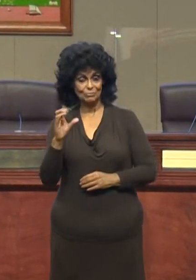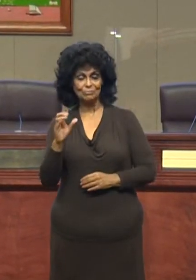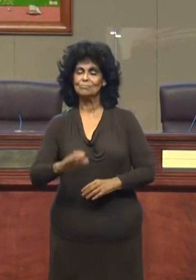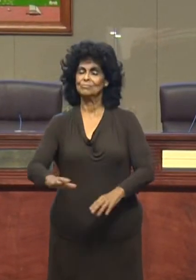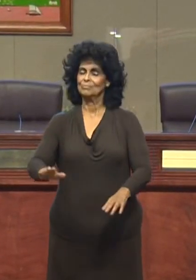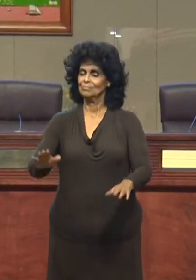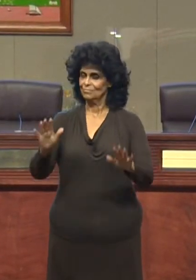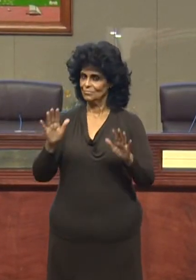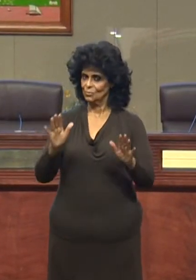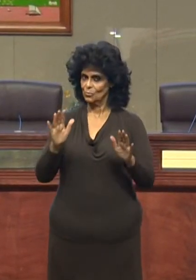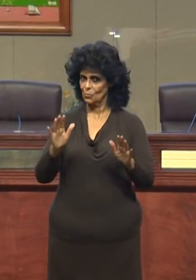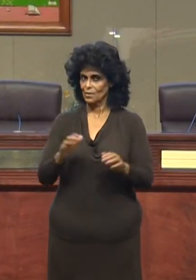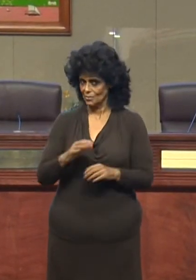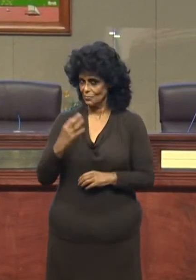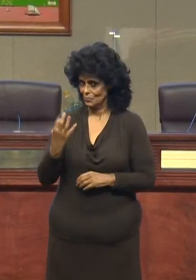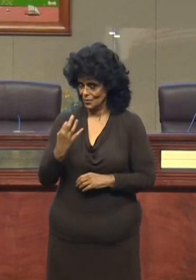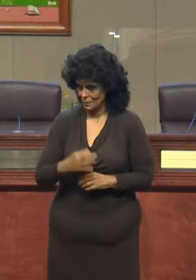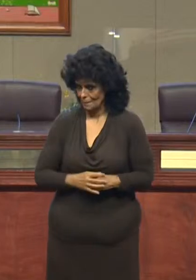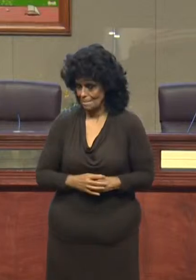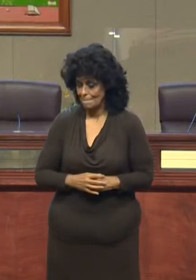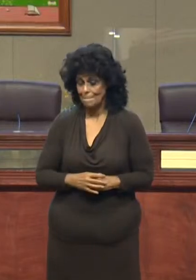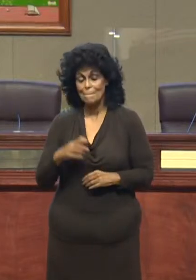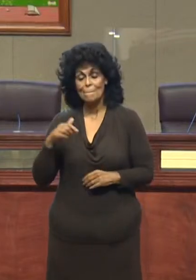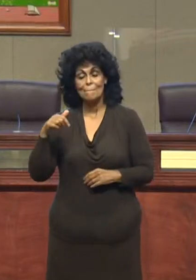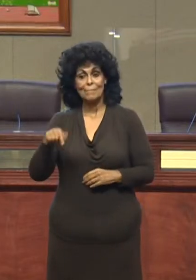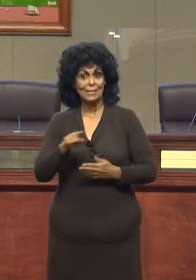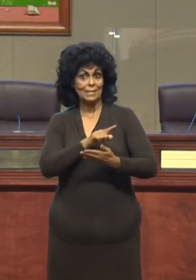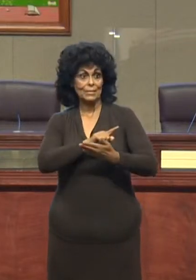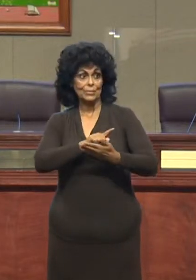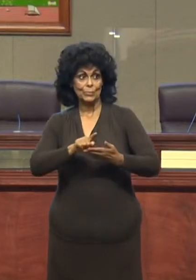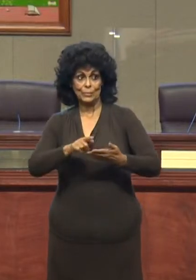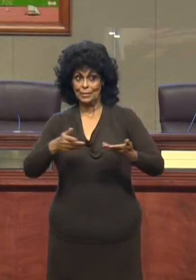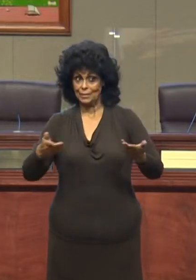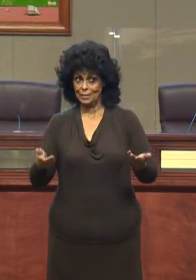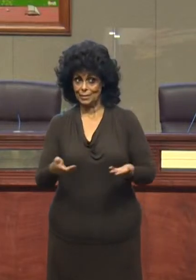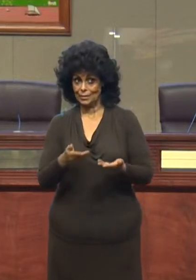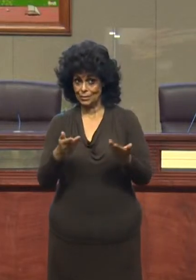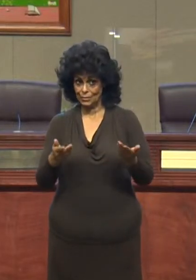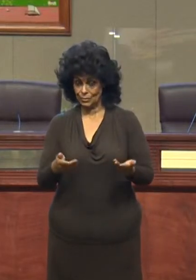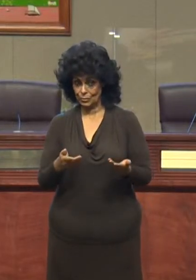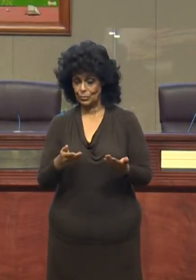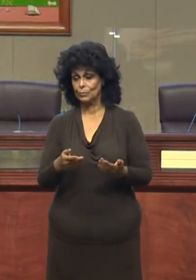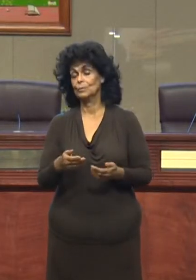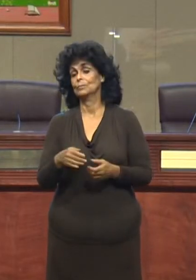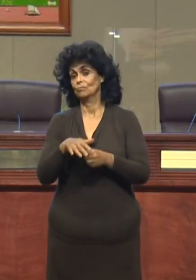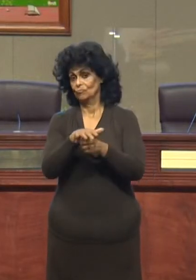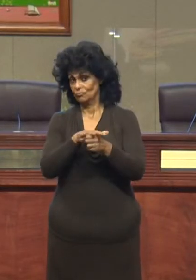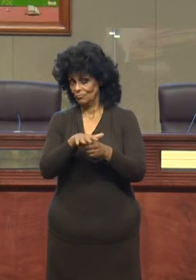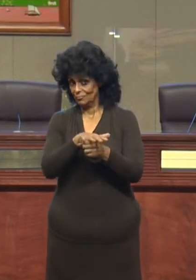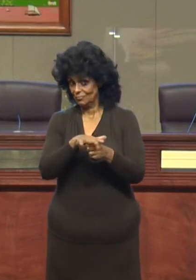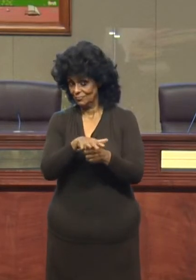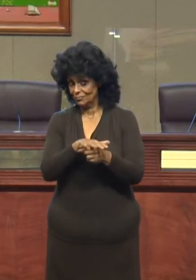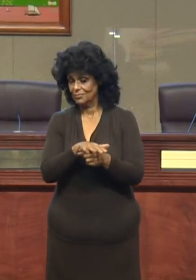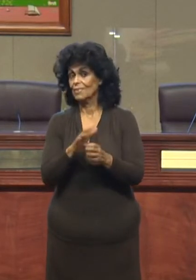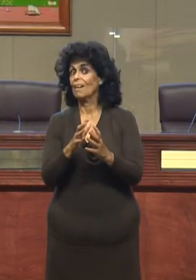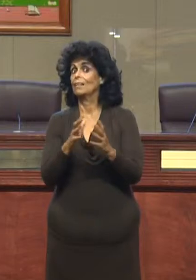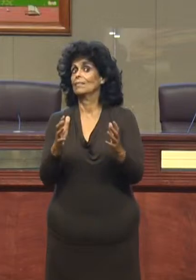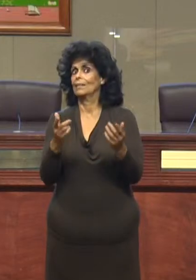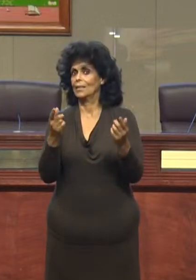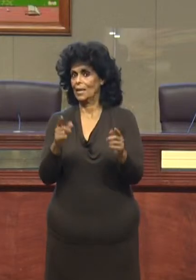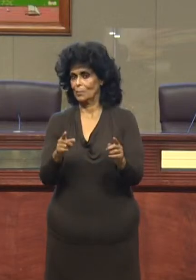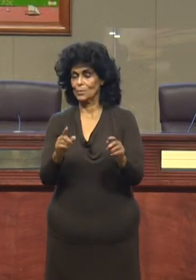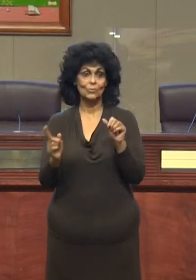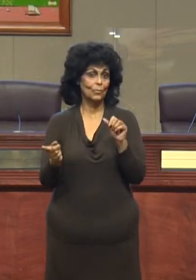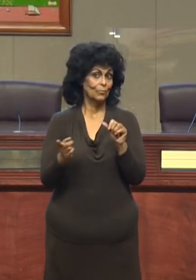lot has happened this week in Orange County, and I want to start by just sharing with you the immediate good